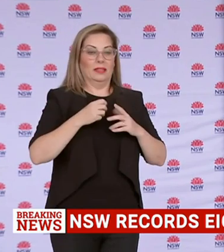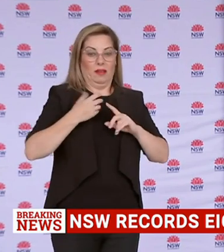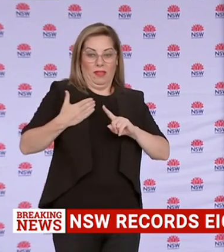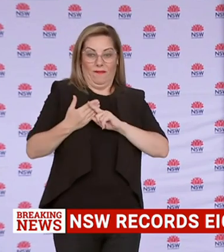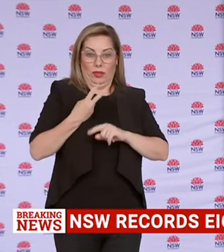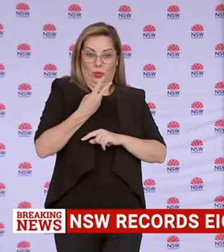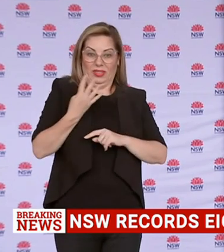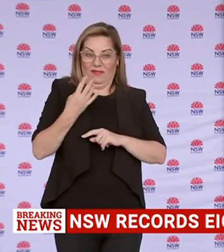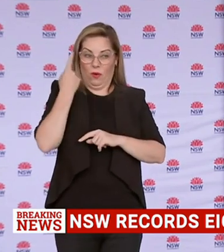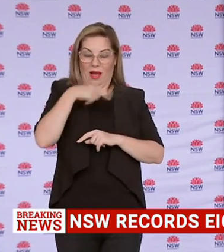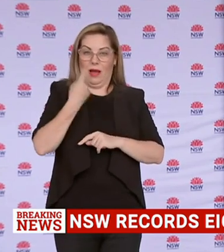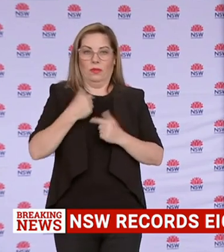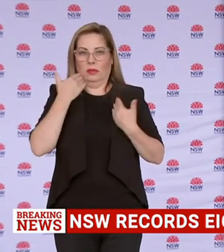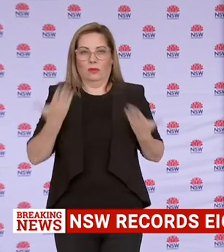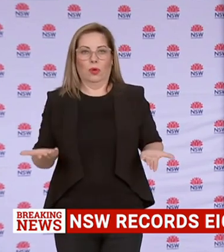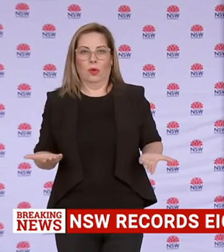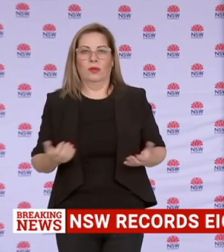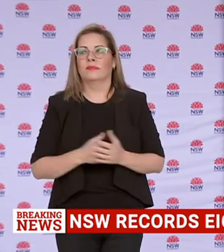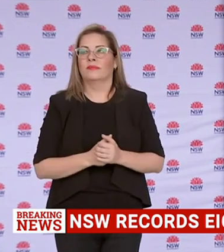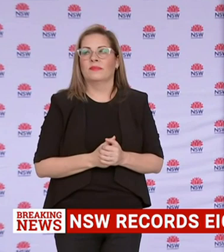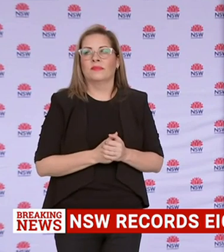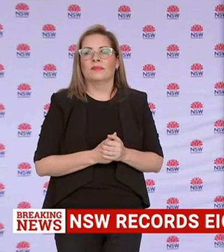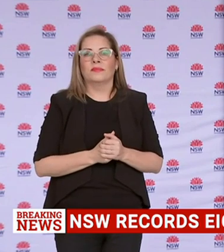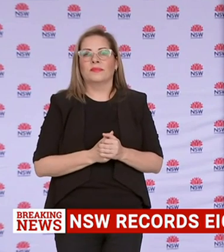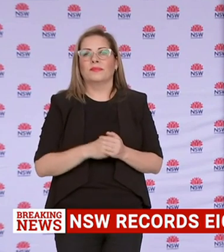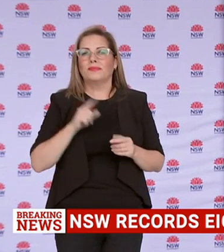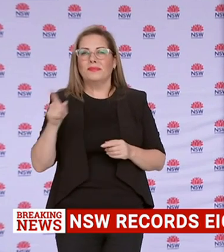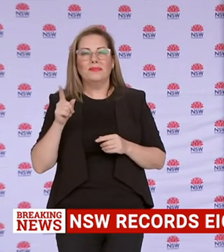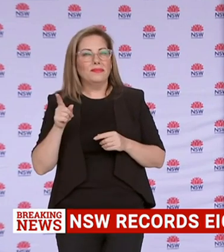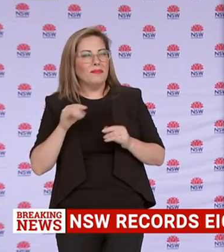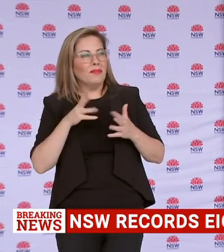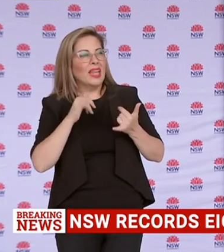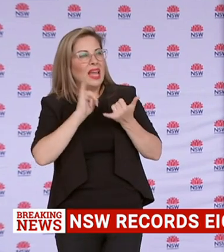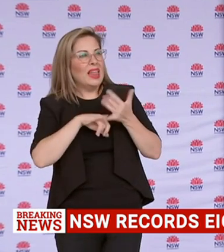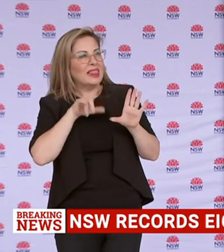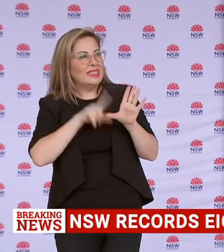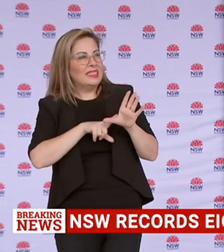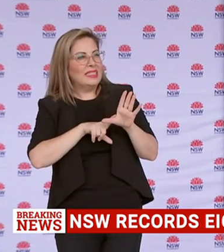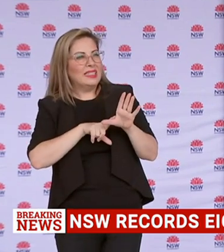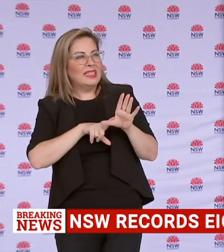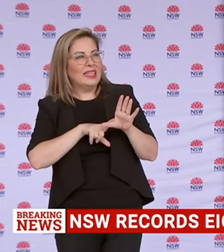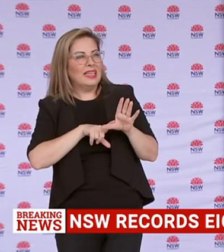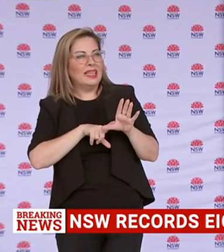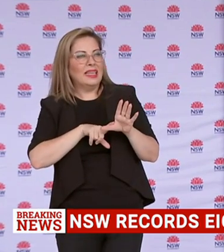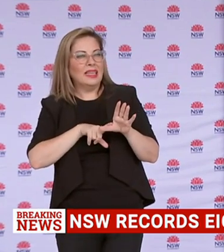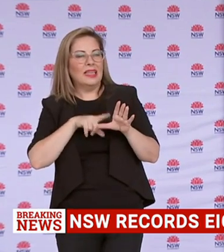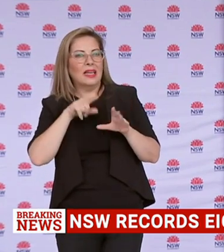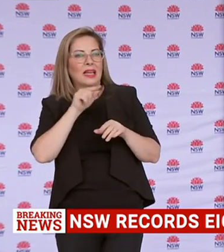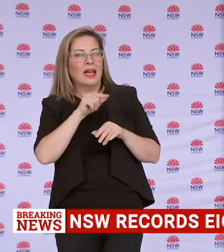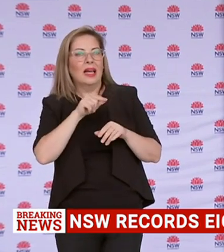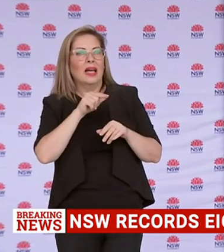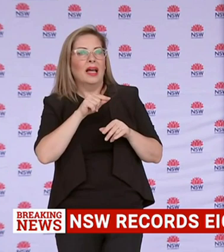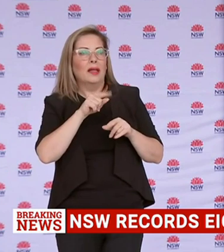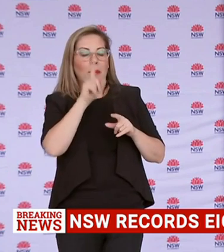popped up in Their health minister has said that they stopped at a regional county in New South Wales. Yes, that's